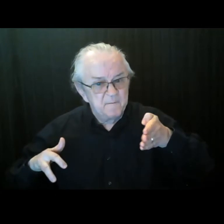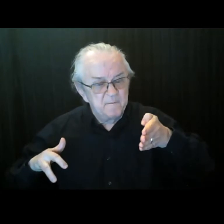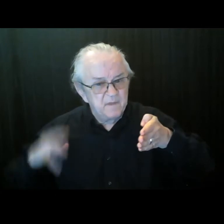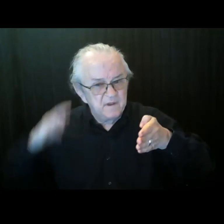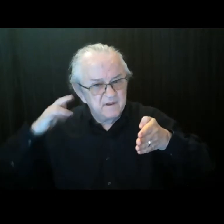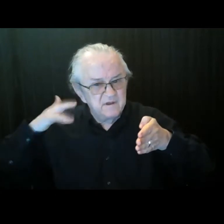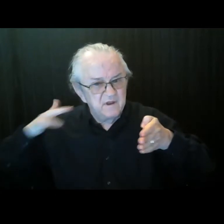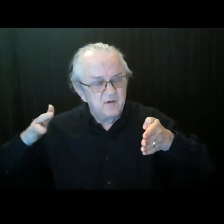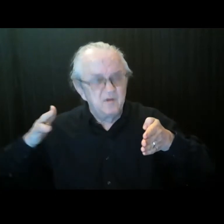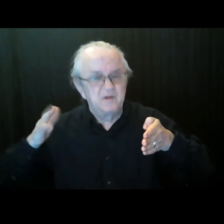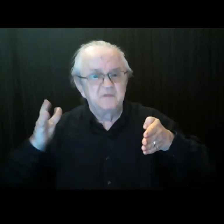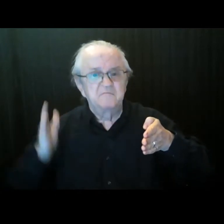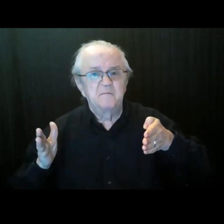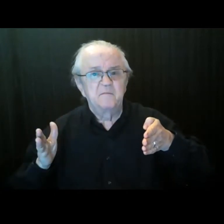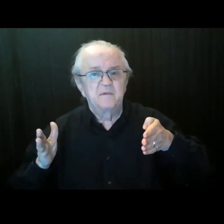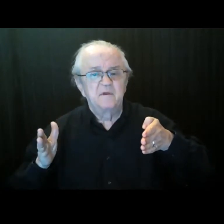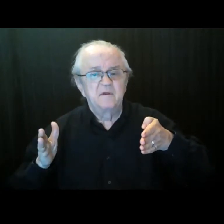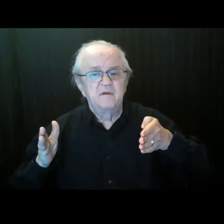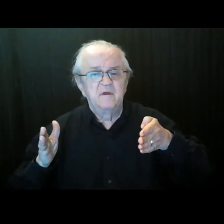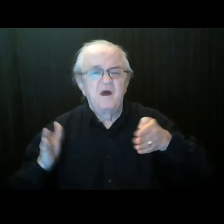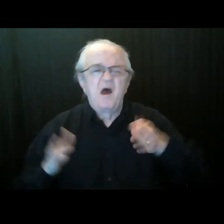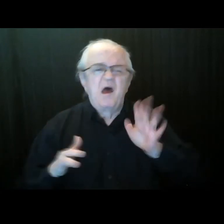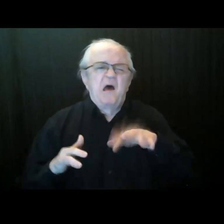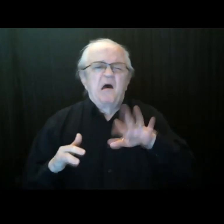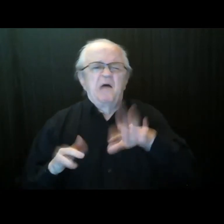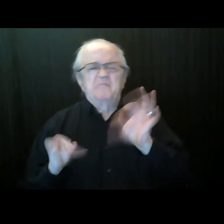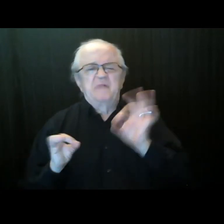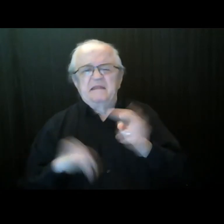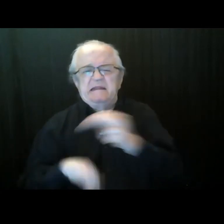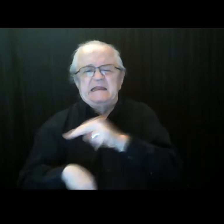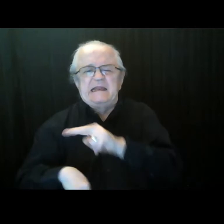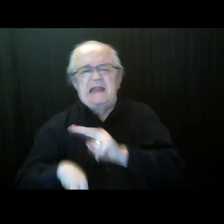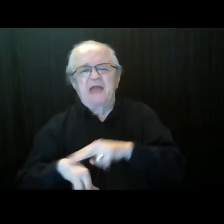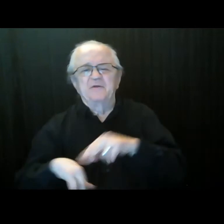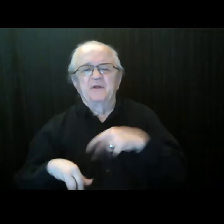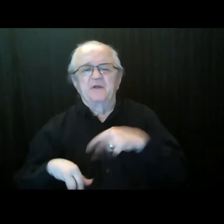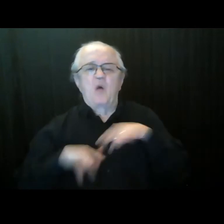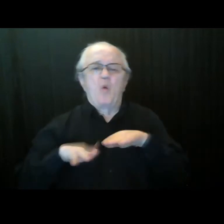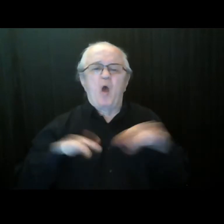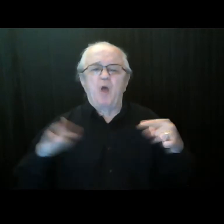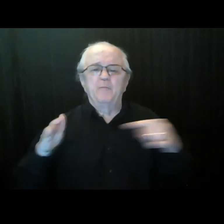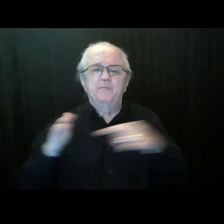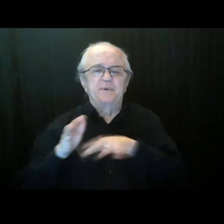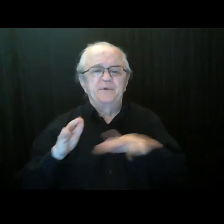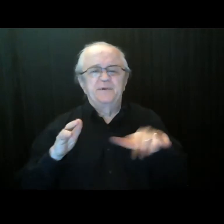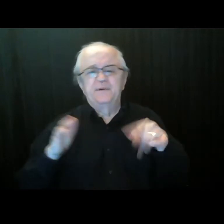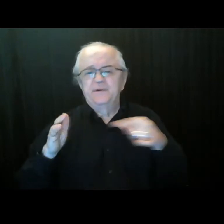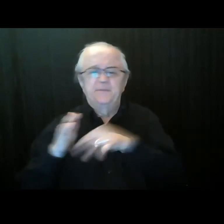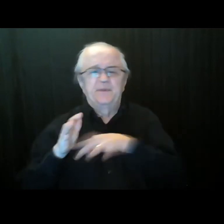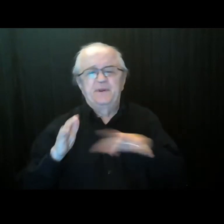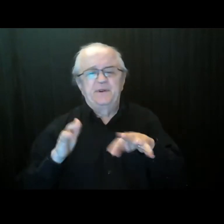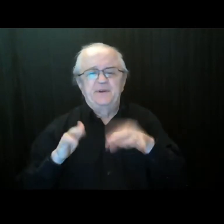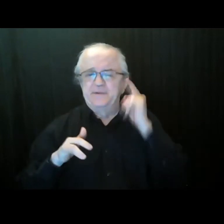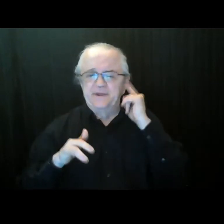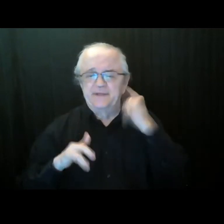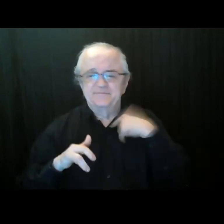too. It's an echo. It's an echo. Oh, I'm just frightening myself, he thought. Well, he carried